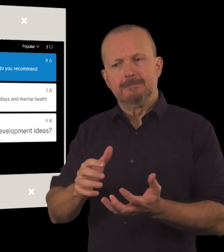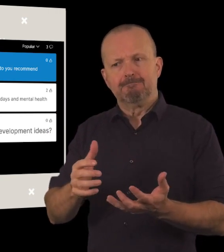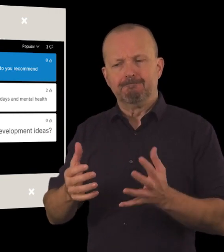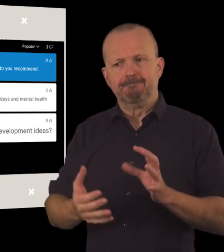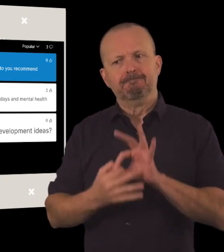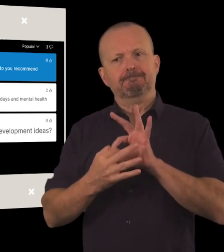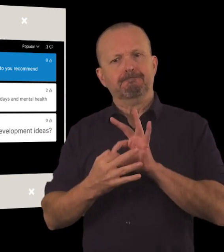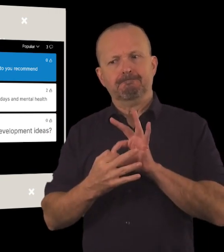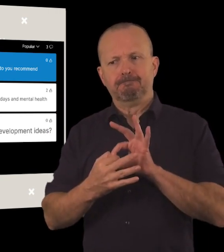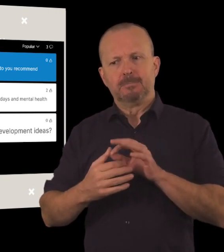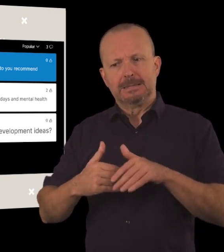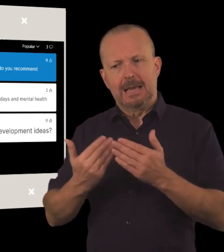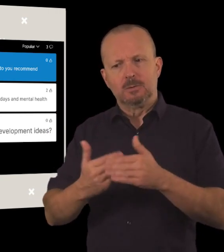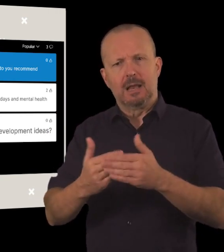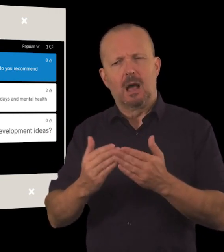I think